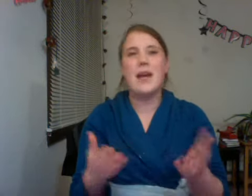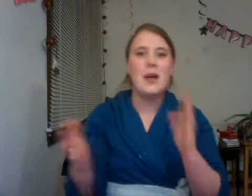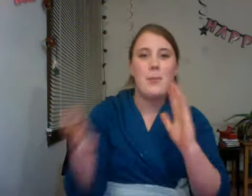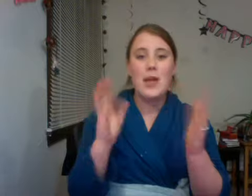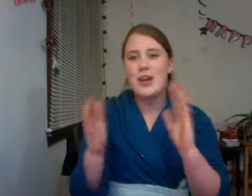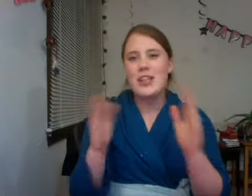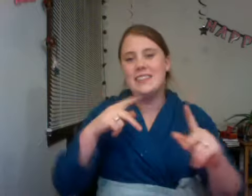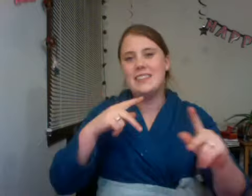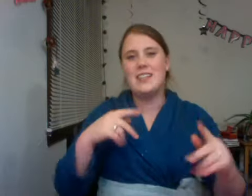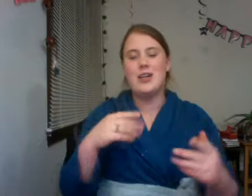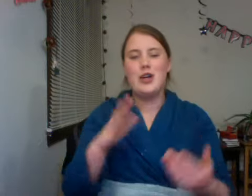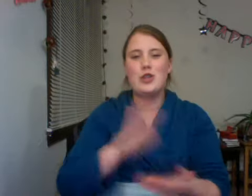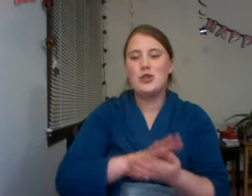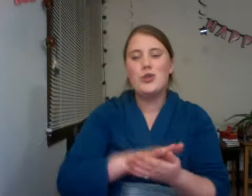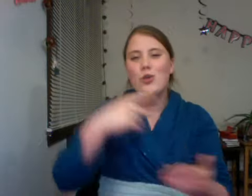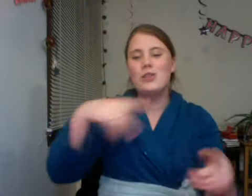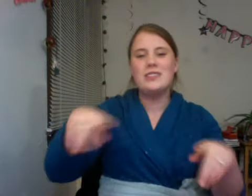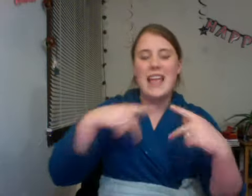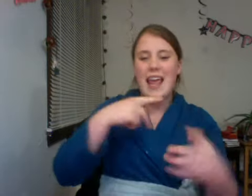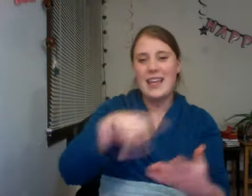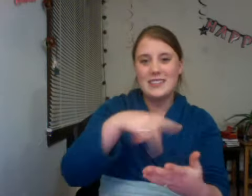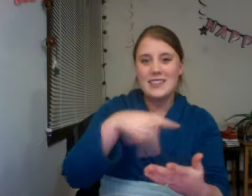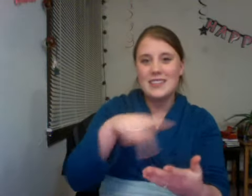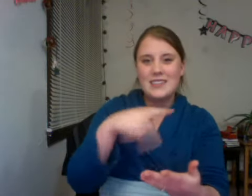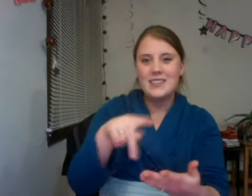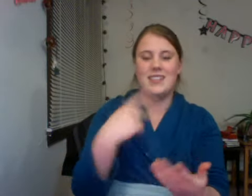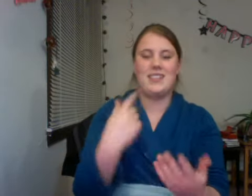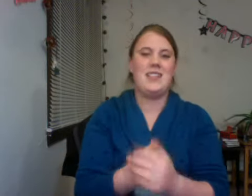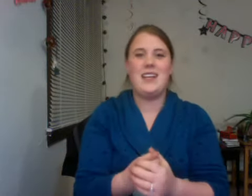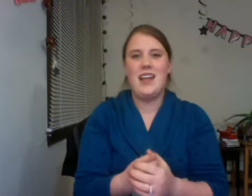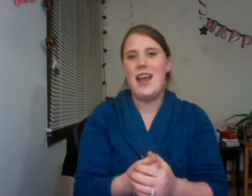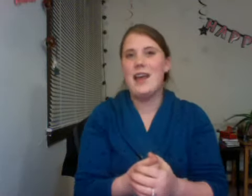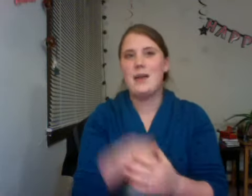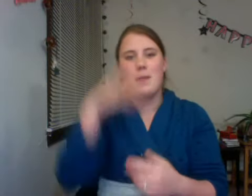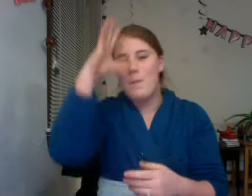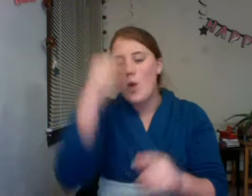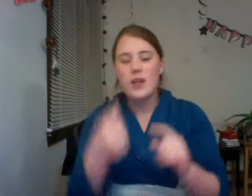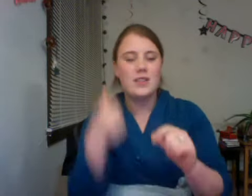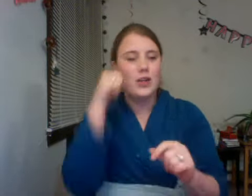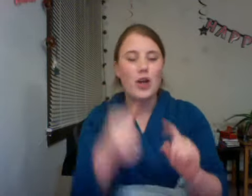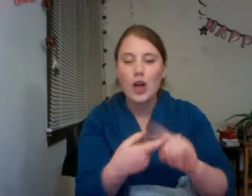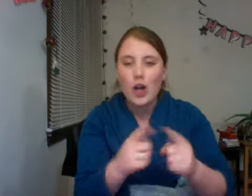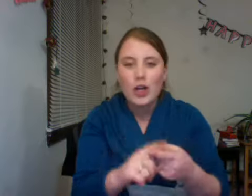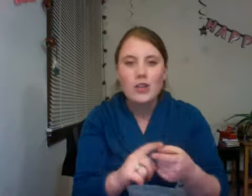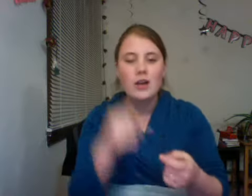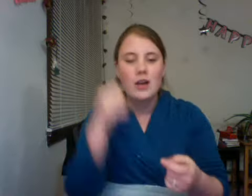camp. The feedback that I get is sometimes misspelled, and it's often written in